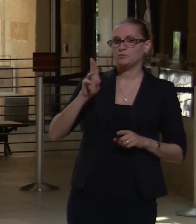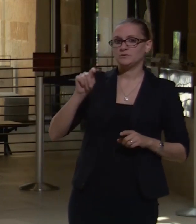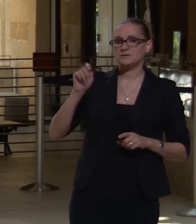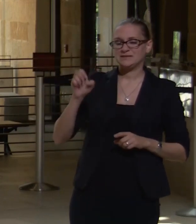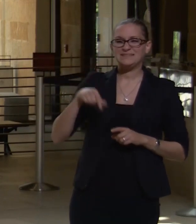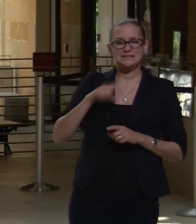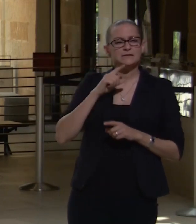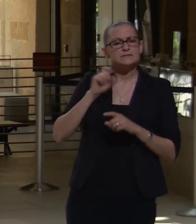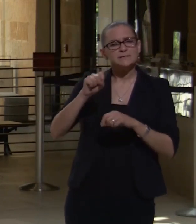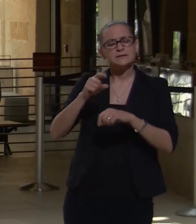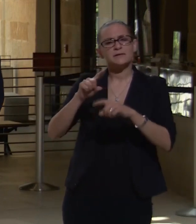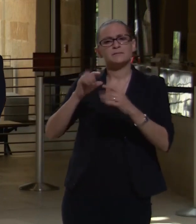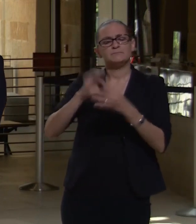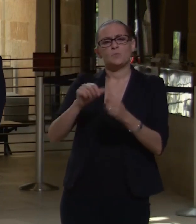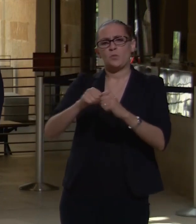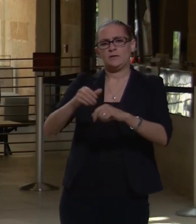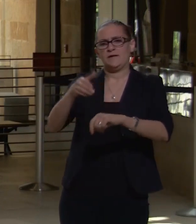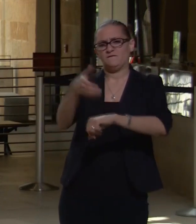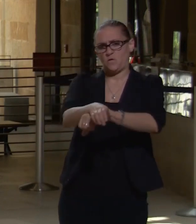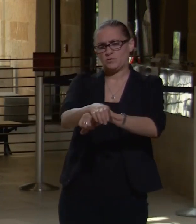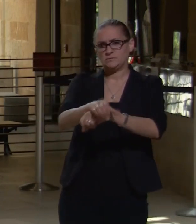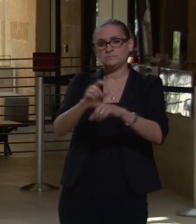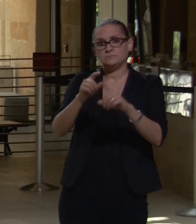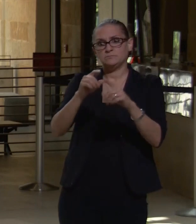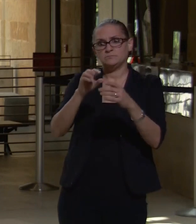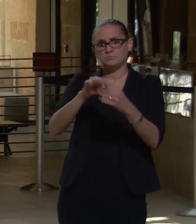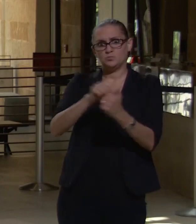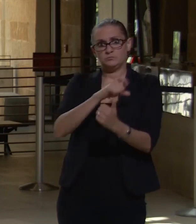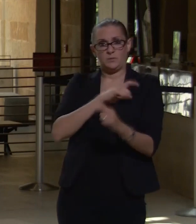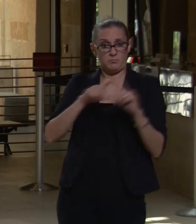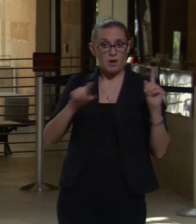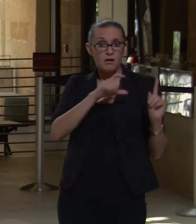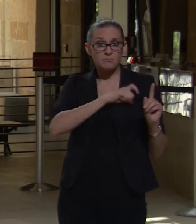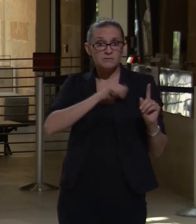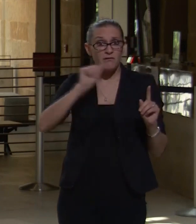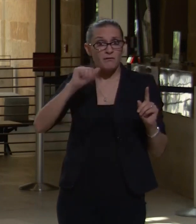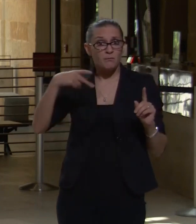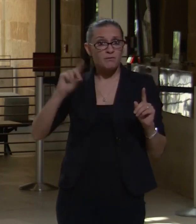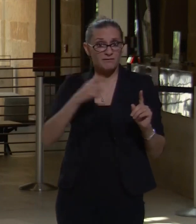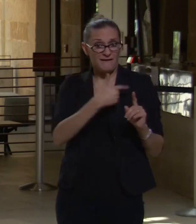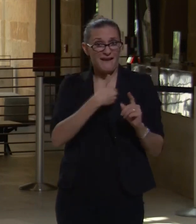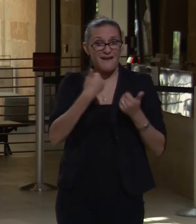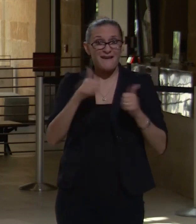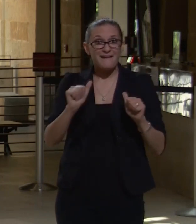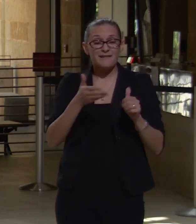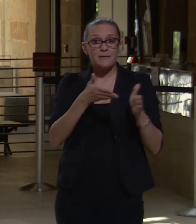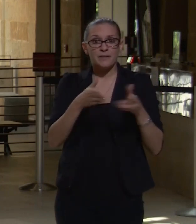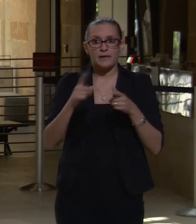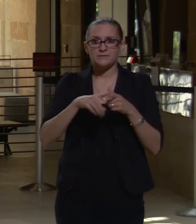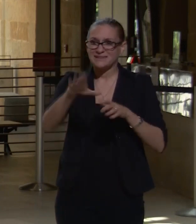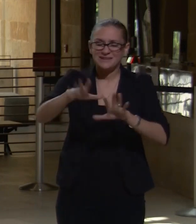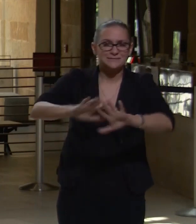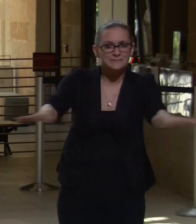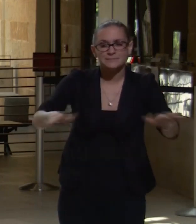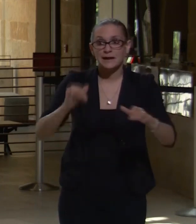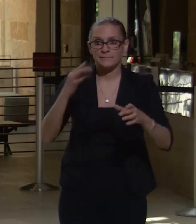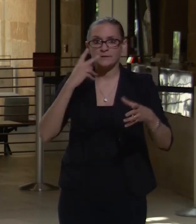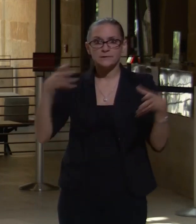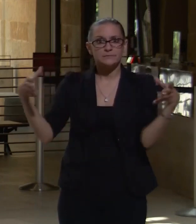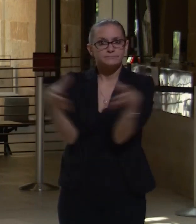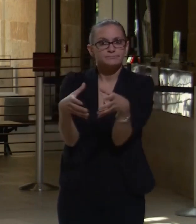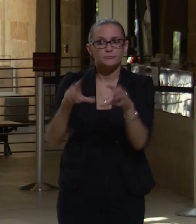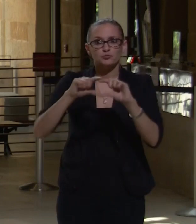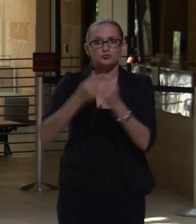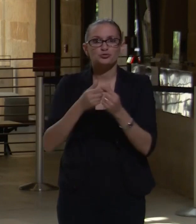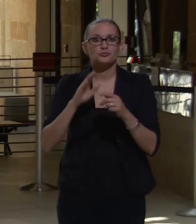about enforcement, but specifically if APD has any plans to break up groups that are still gathering on the hike and